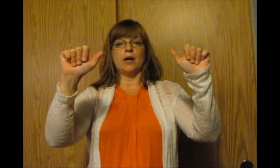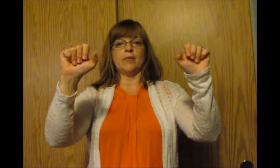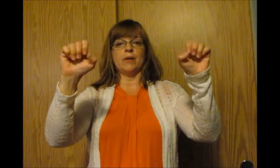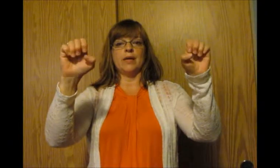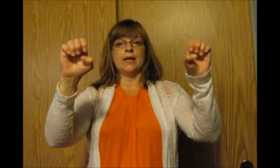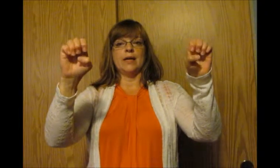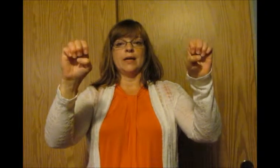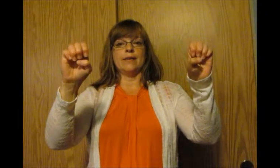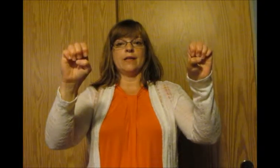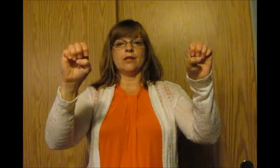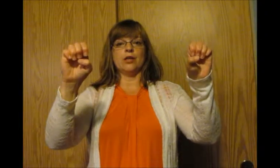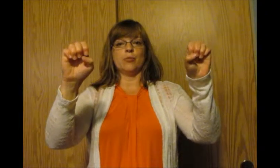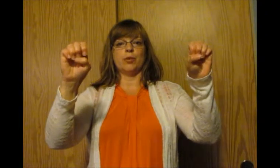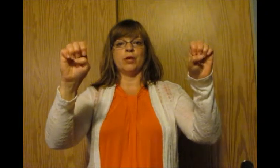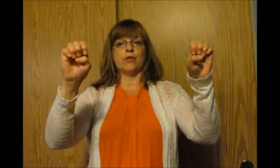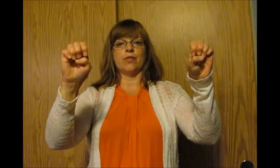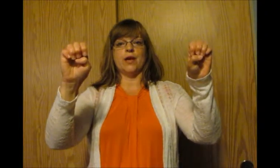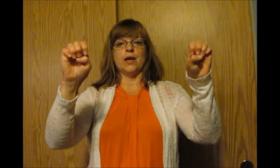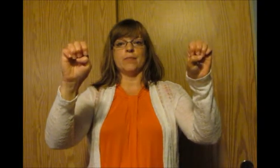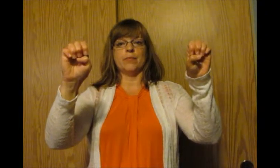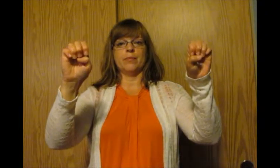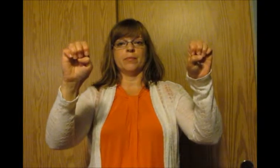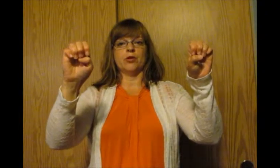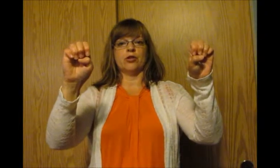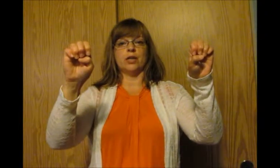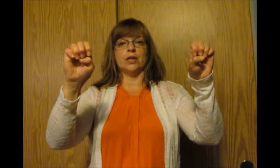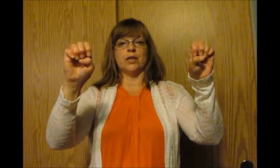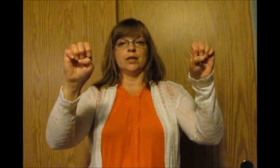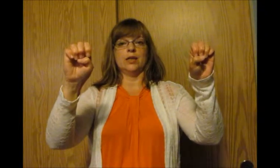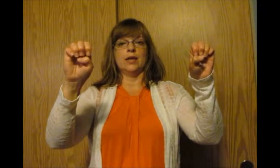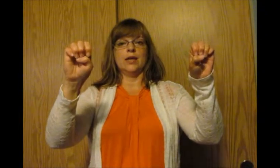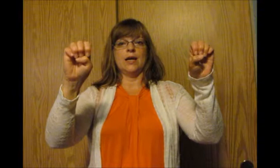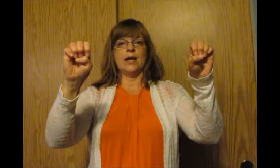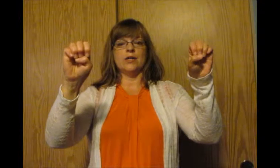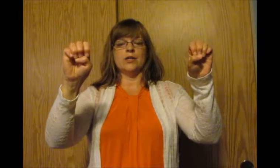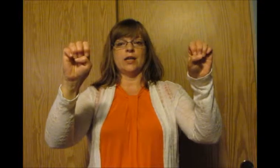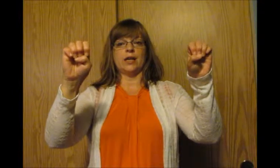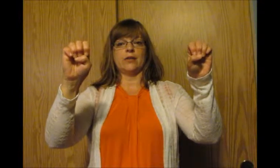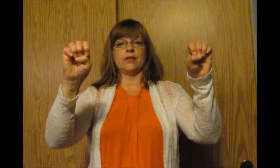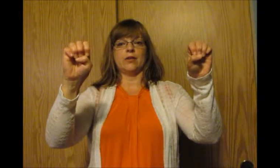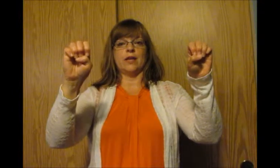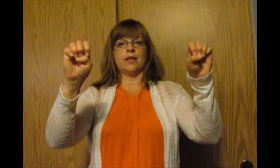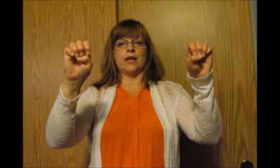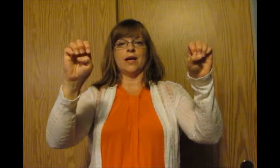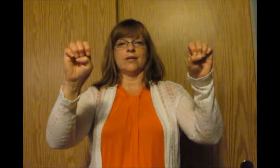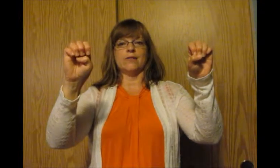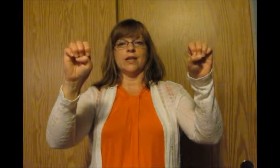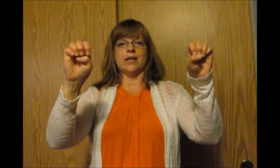palm. And then you're going to put your thumb crooked underneath so that they kind of